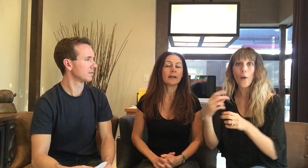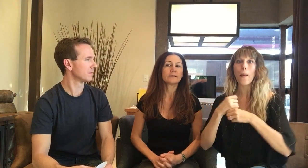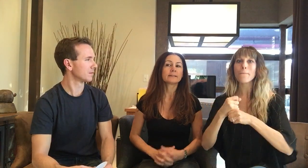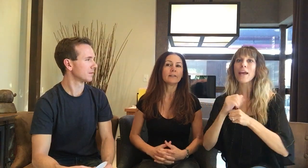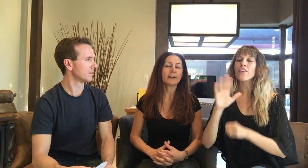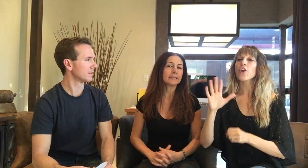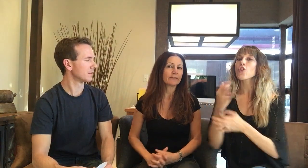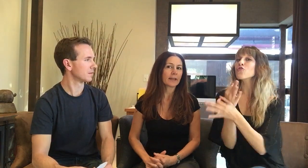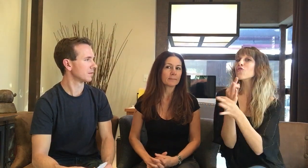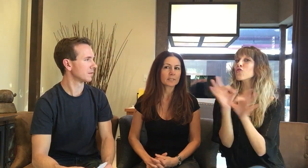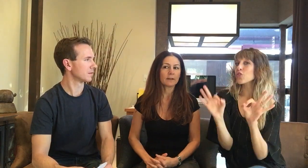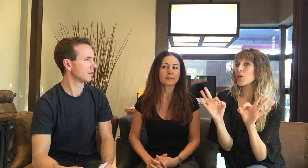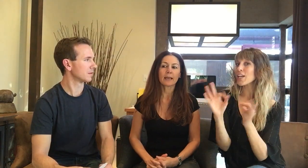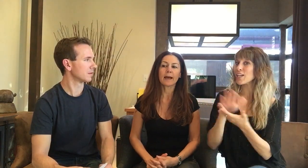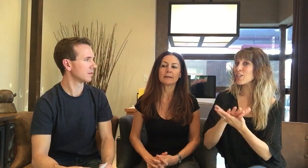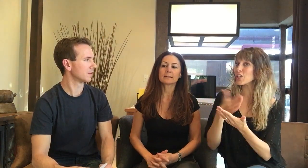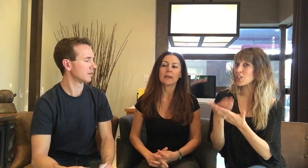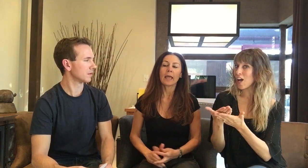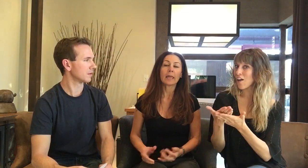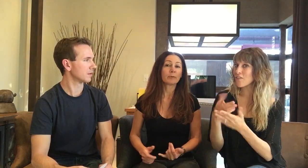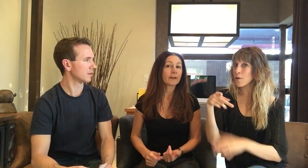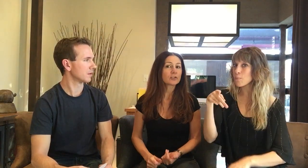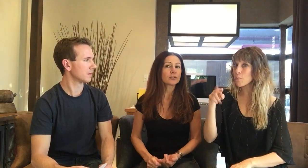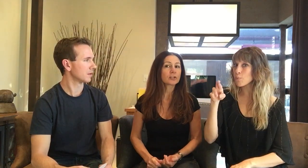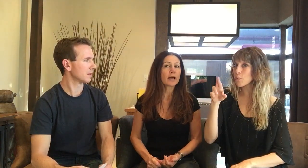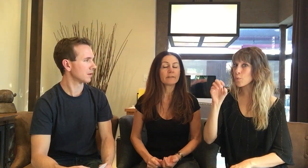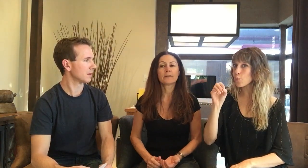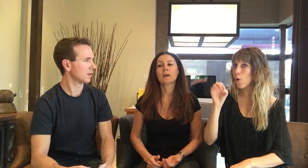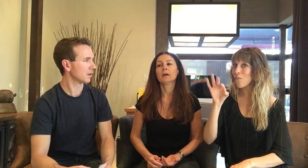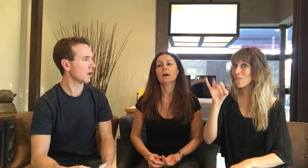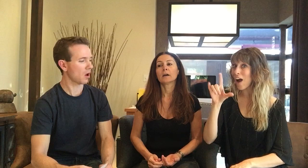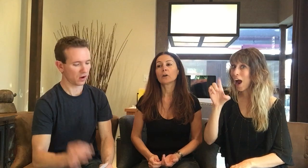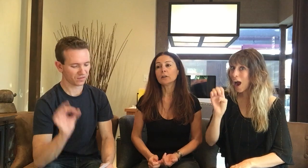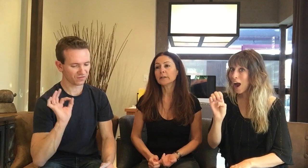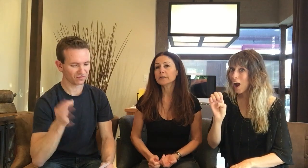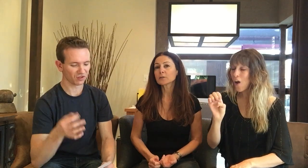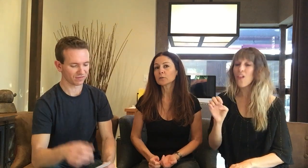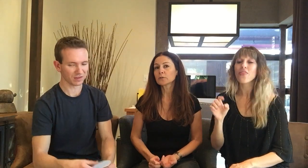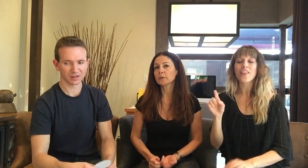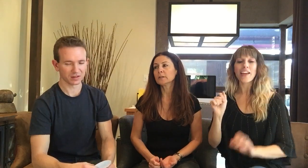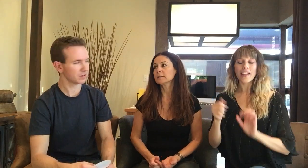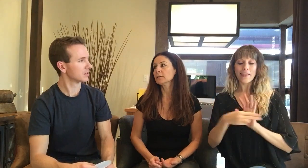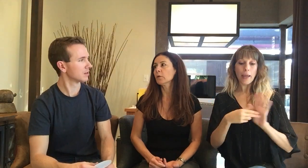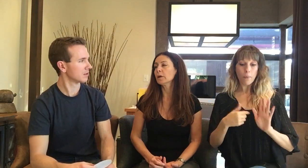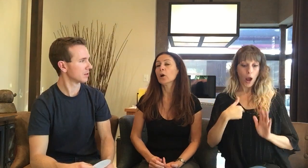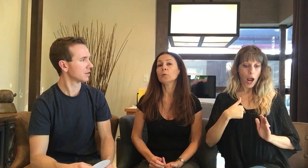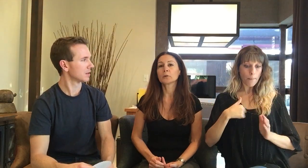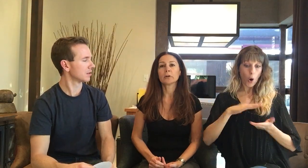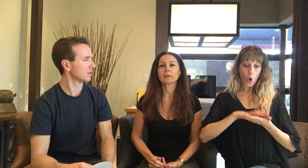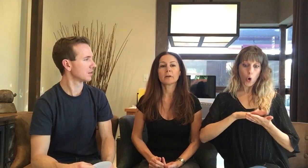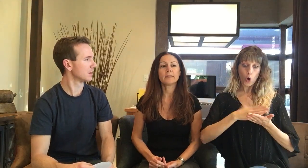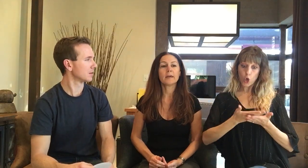and self-identify themselves as a professional chef, a culinary school student, or a home cook, and